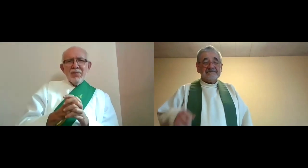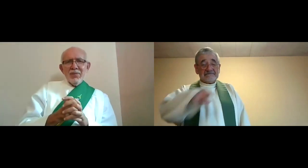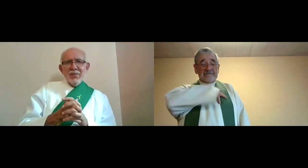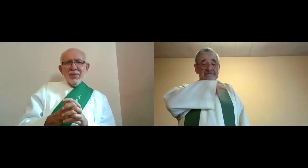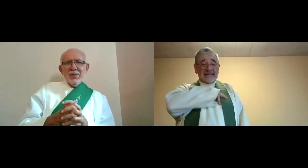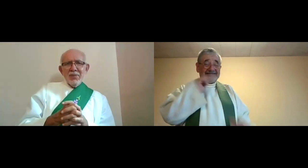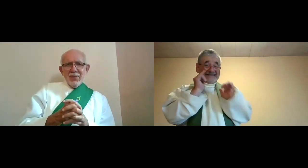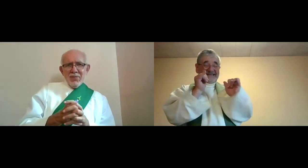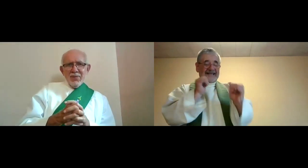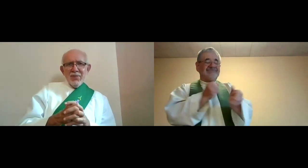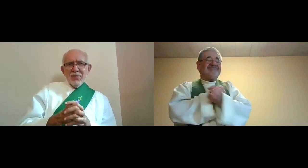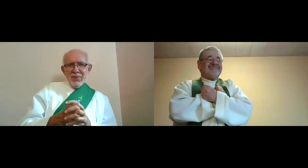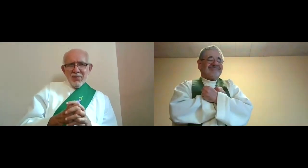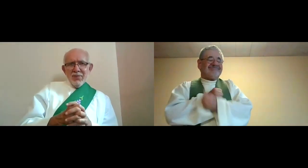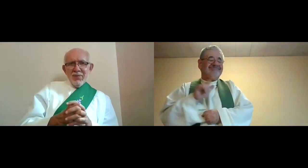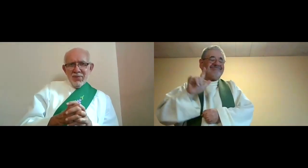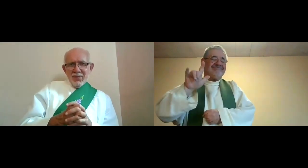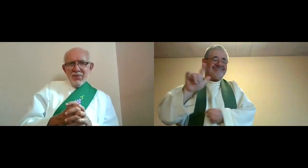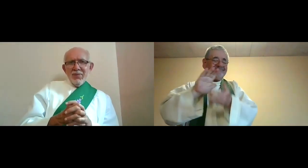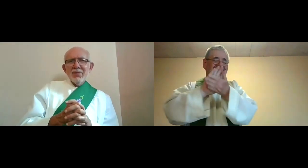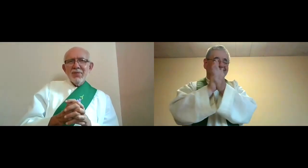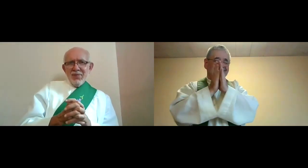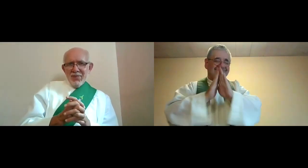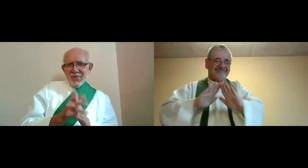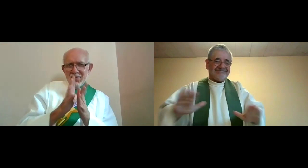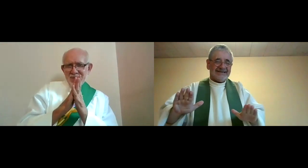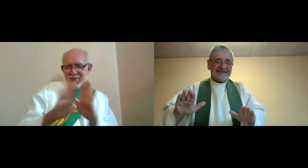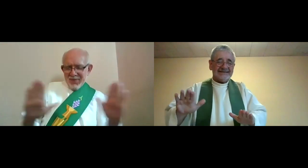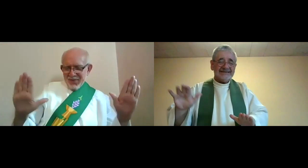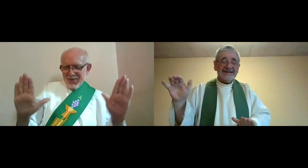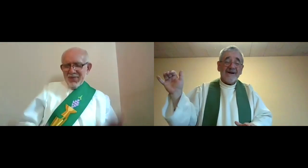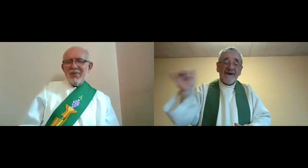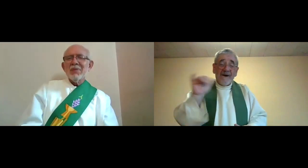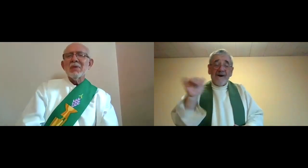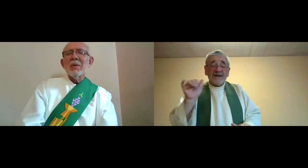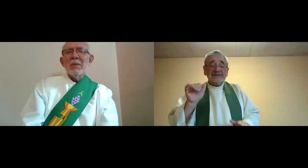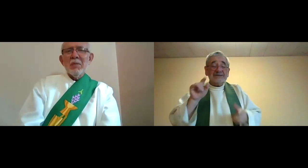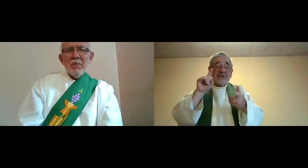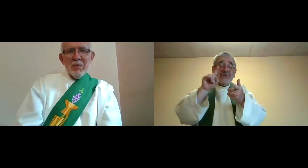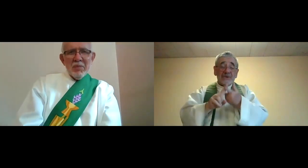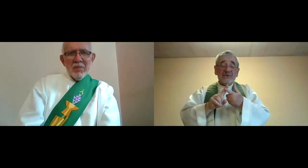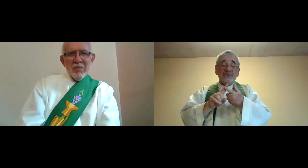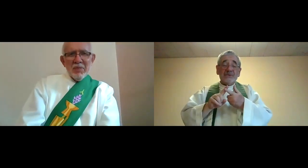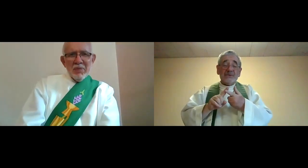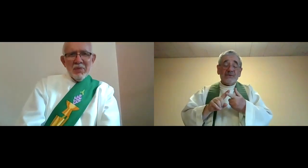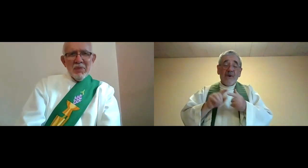I love you. Pat, same, I love you. Peace to you.